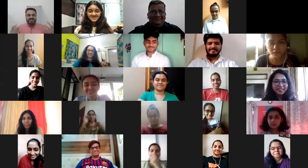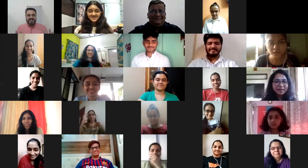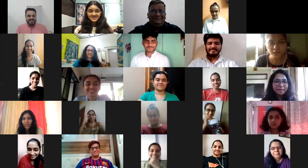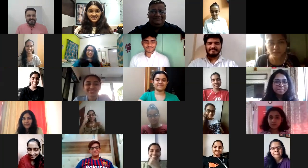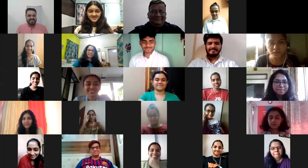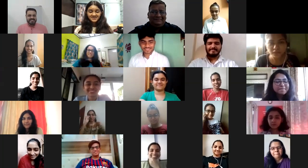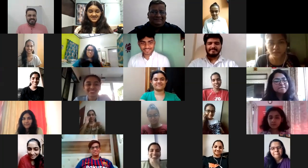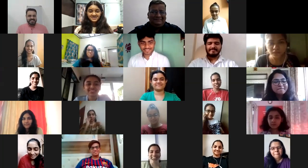signs?